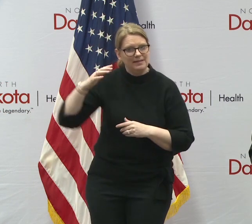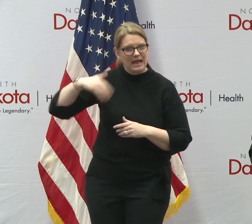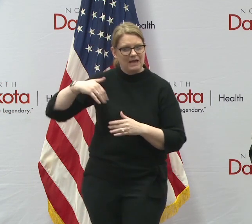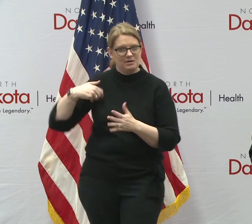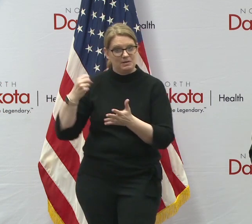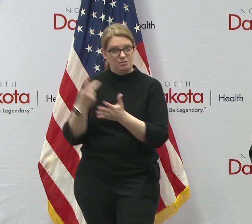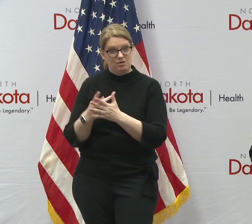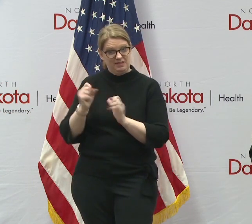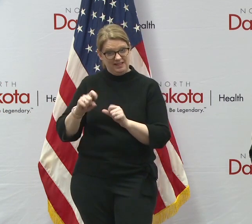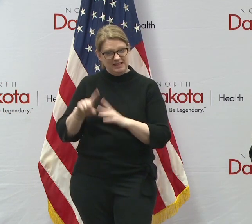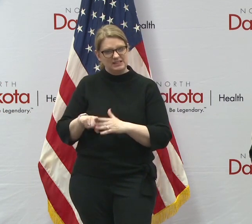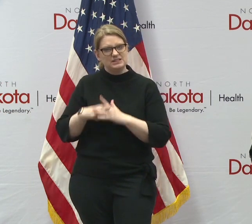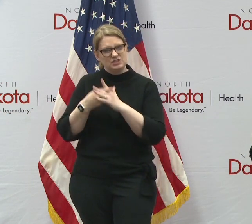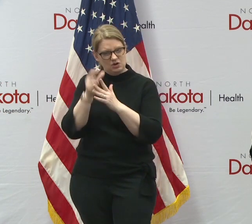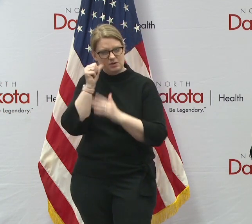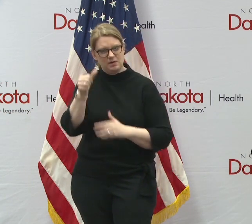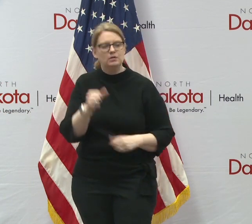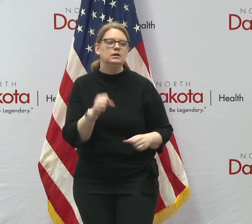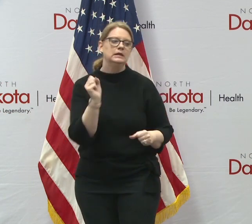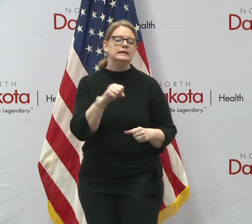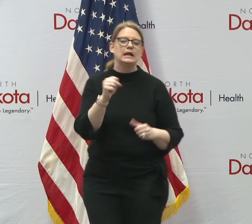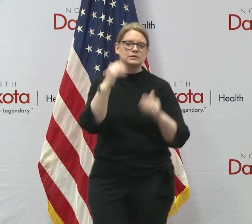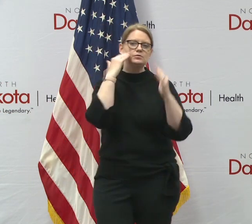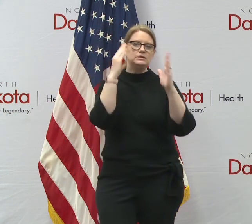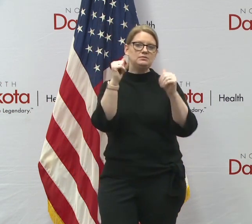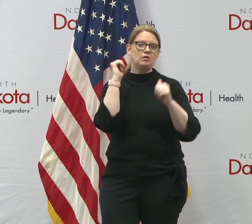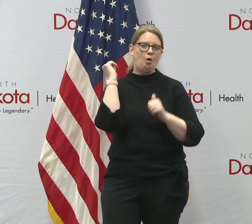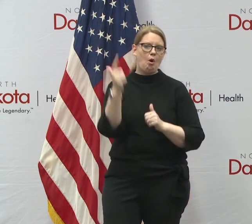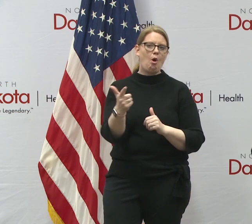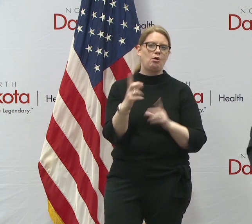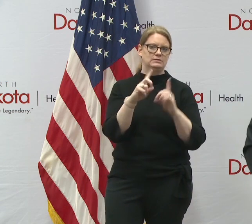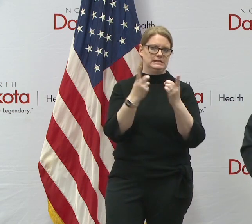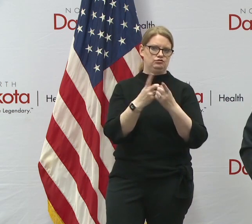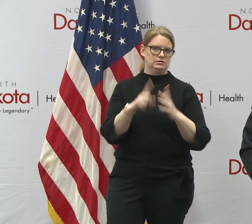approved? Yeah, the answer, yes, we expect all the districts to start tomorrow.